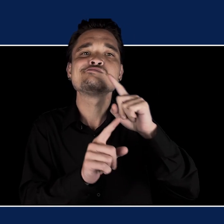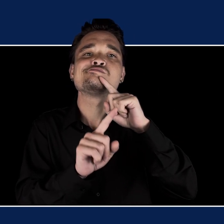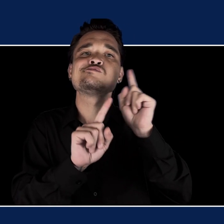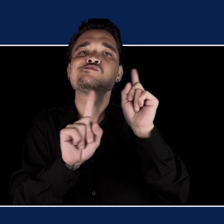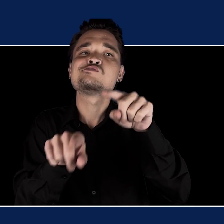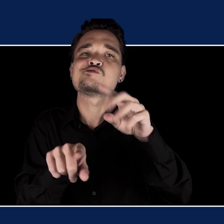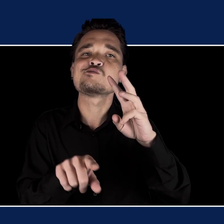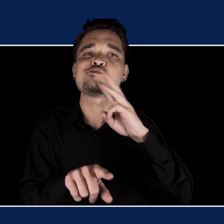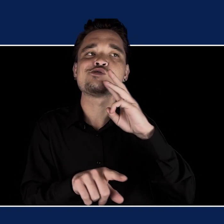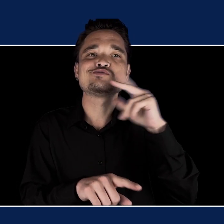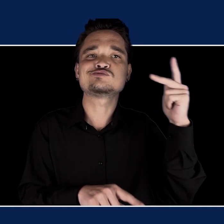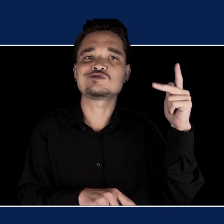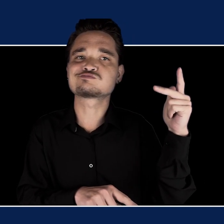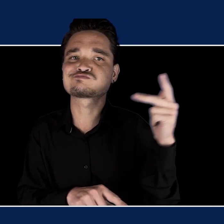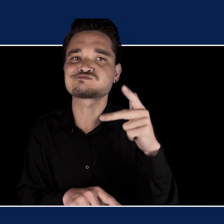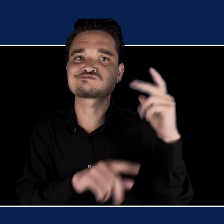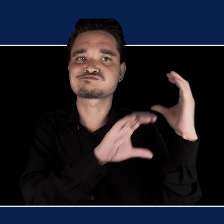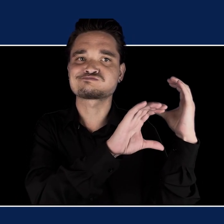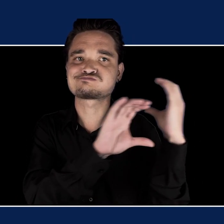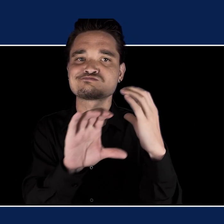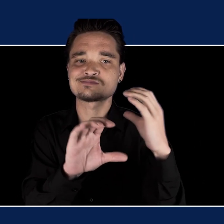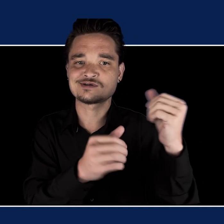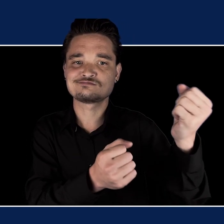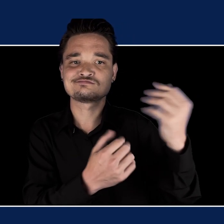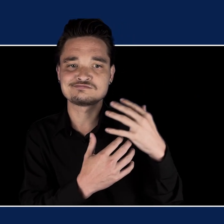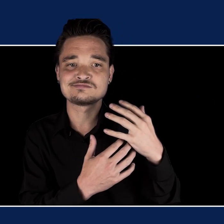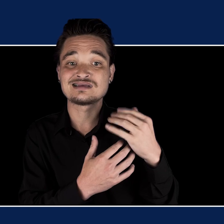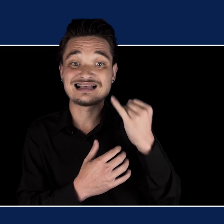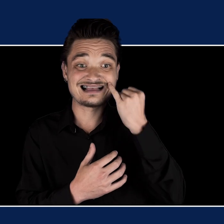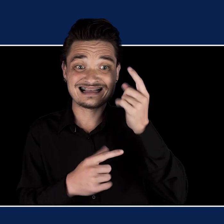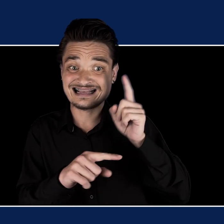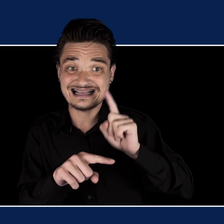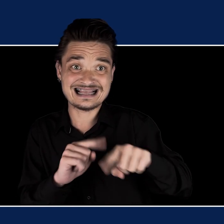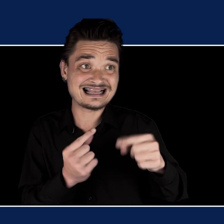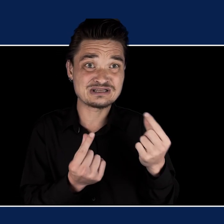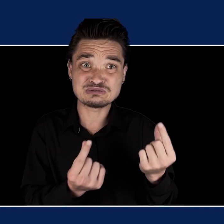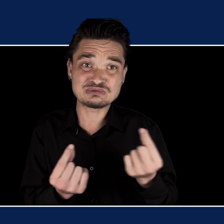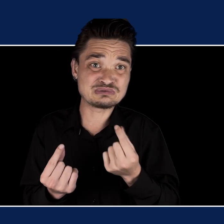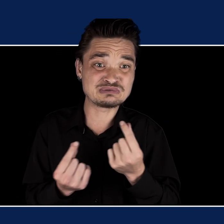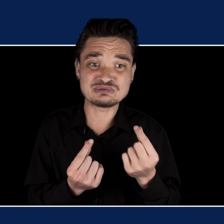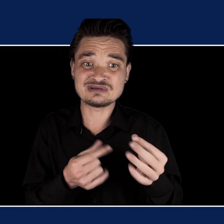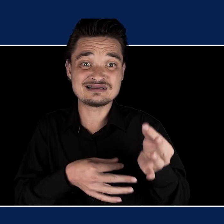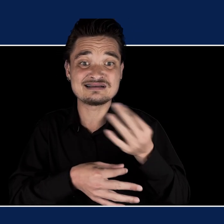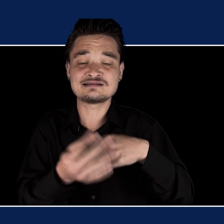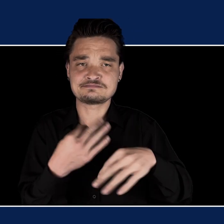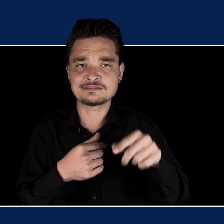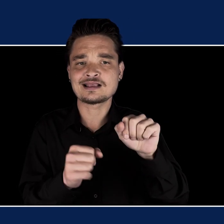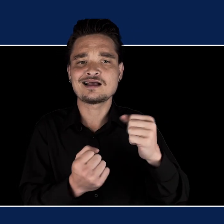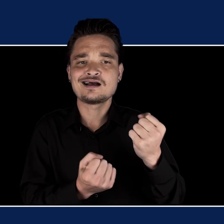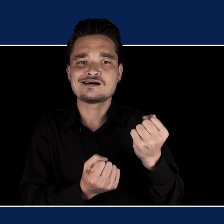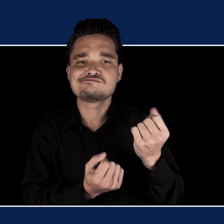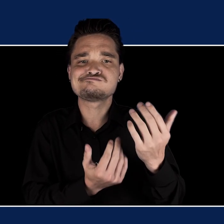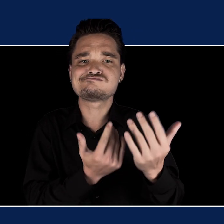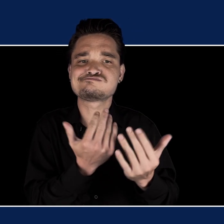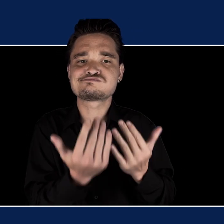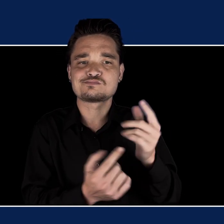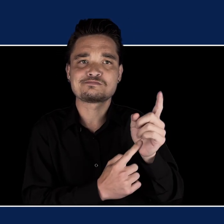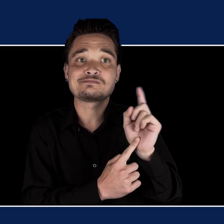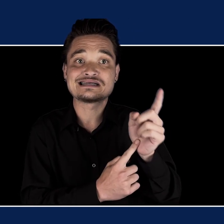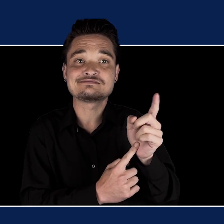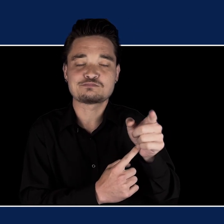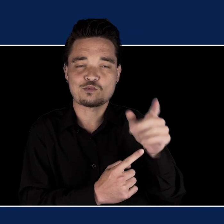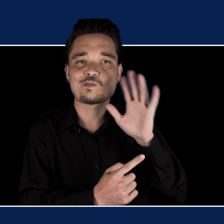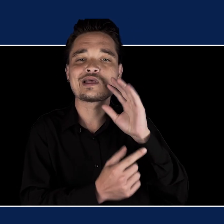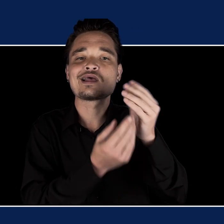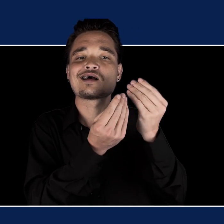water delivery truck. If you can't get water from somewhere else, you can boil your water for 1 minute to make it safe, unless